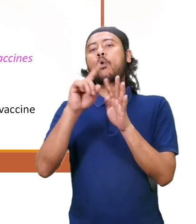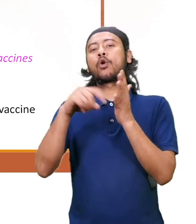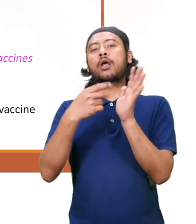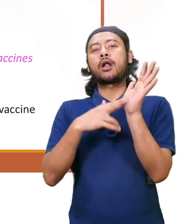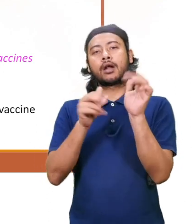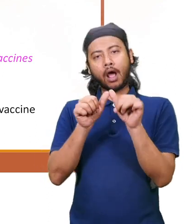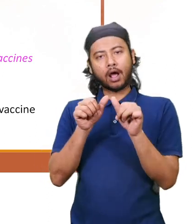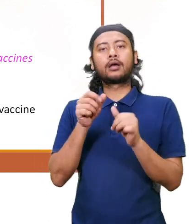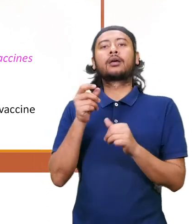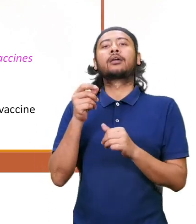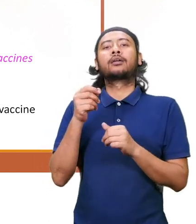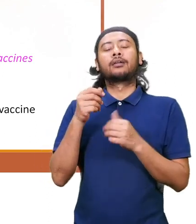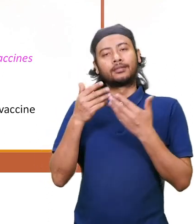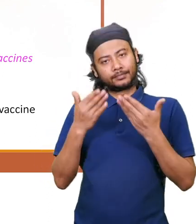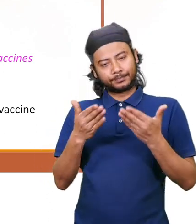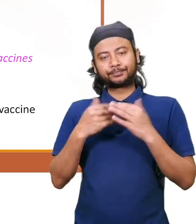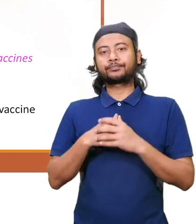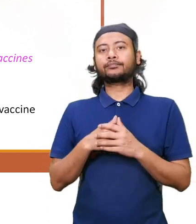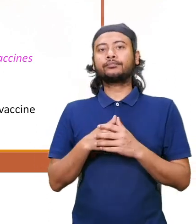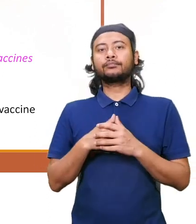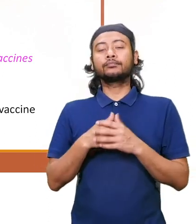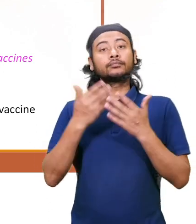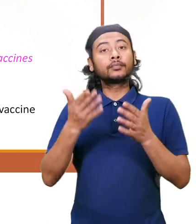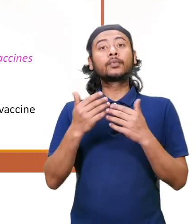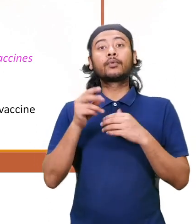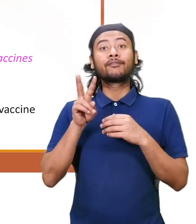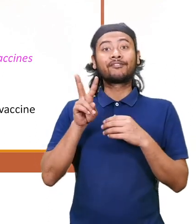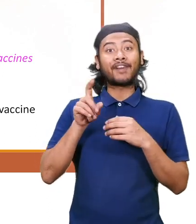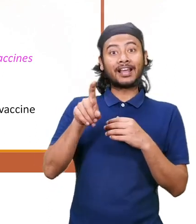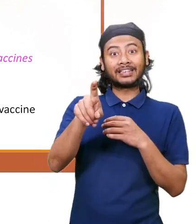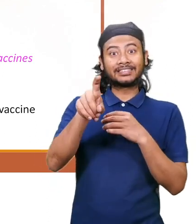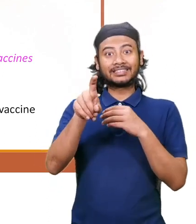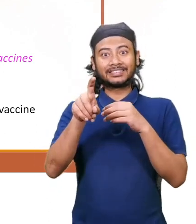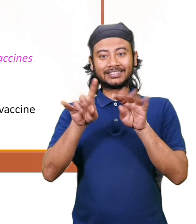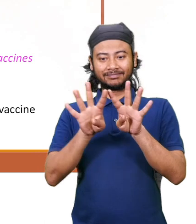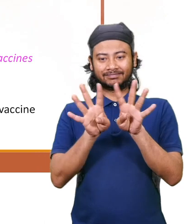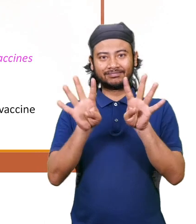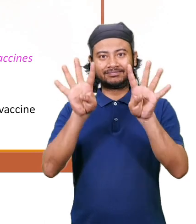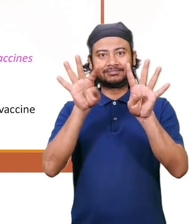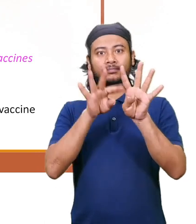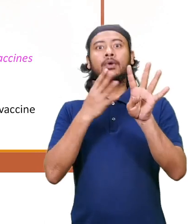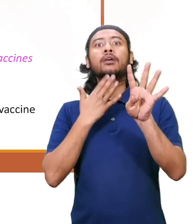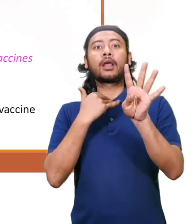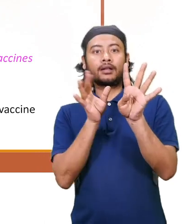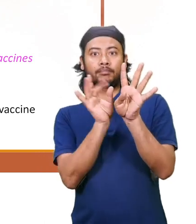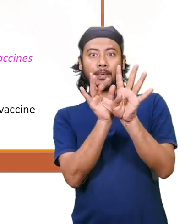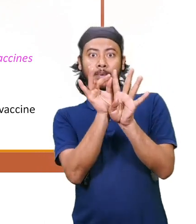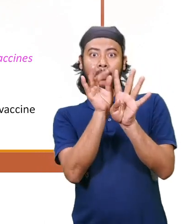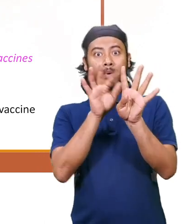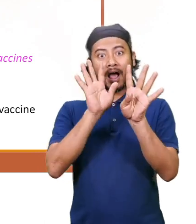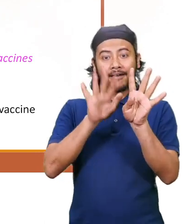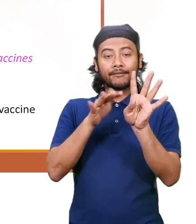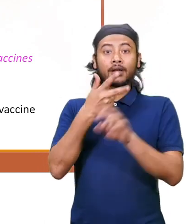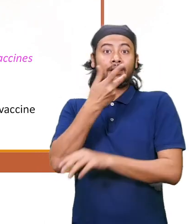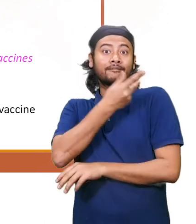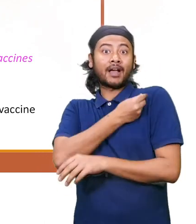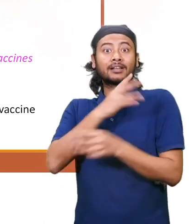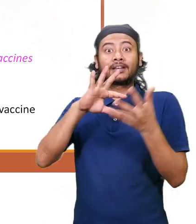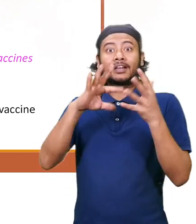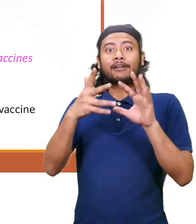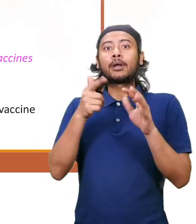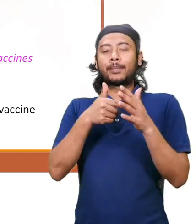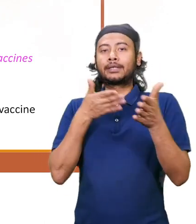Moderna, etc. comes under this vaccine category. So these glycans on the surface